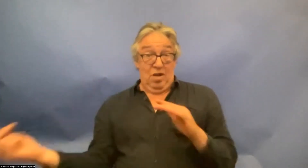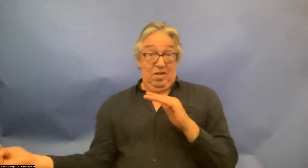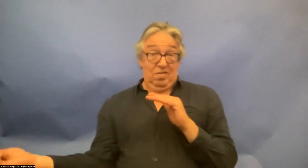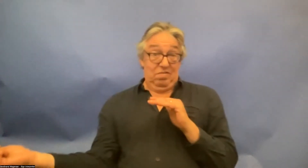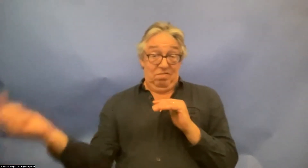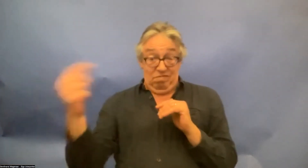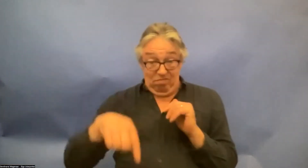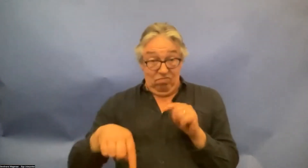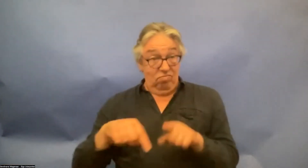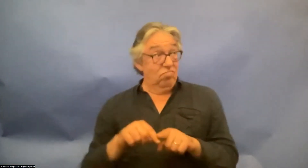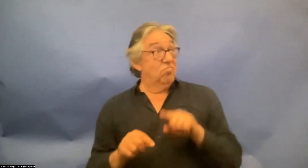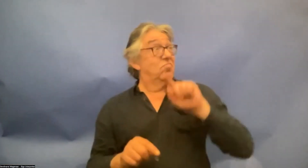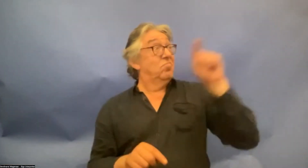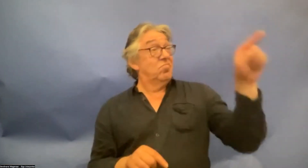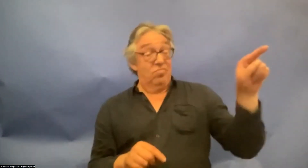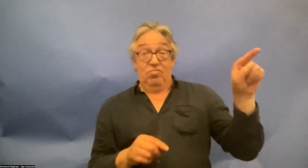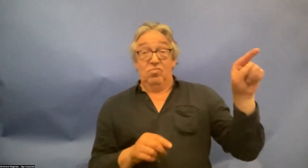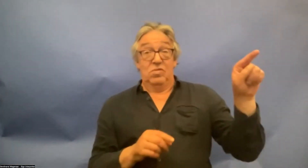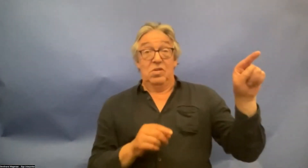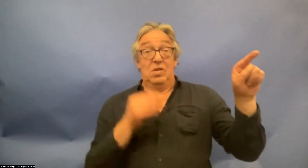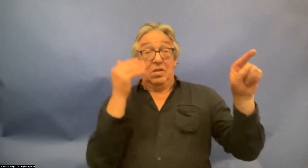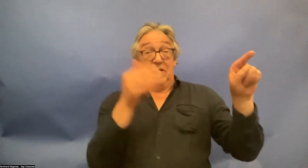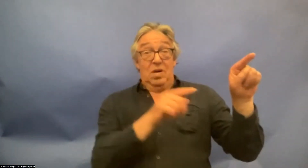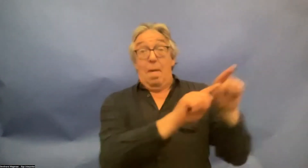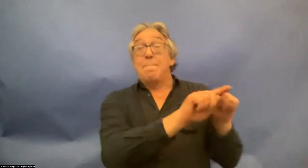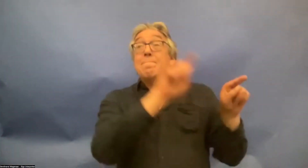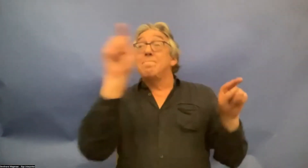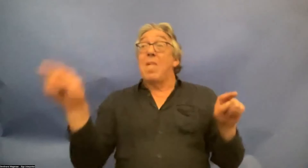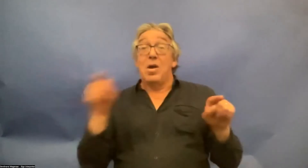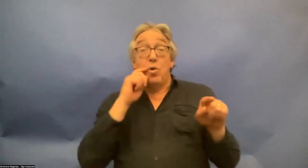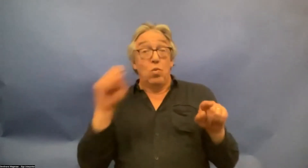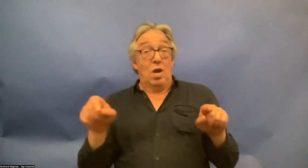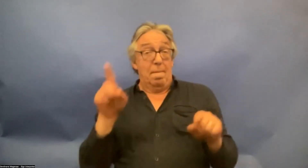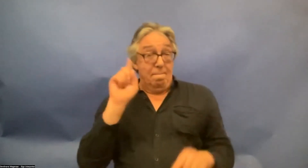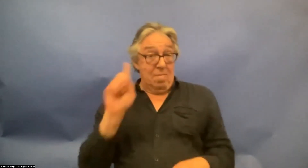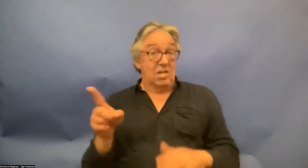of those with rare diseases who fled the war. Okay, thank you. Thank you. For that, Amelie.